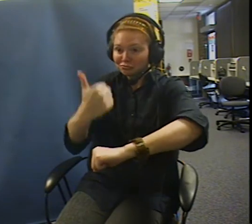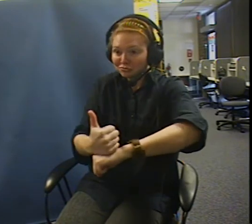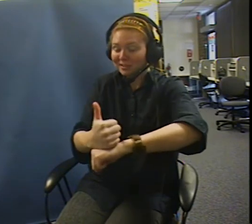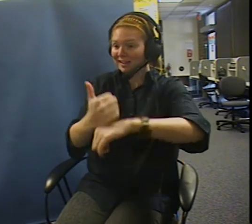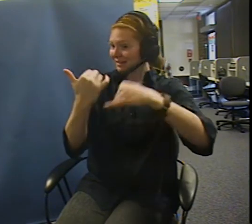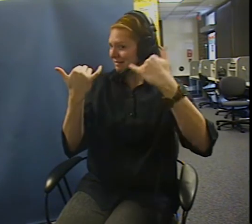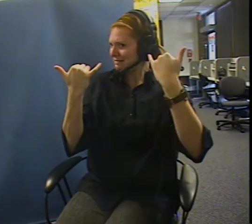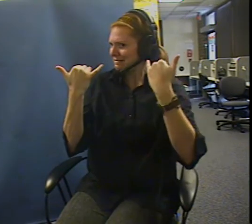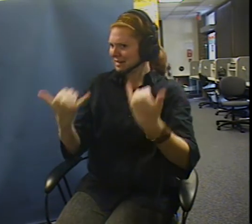truck.